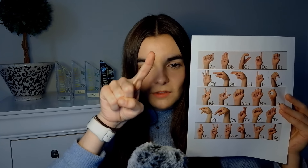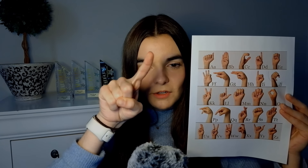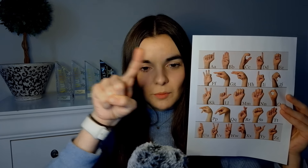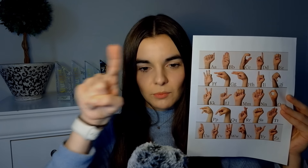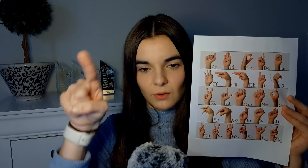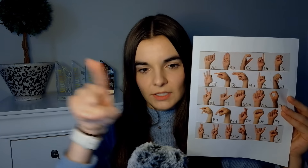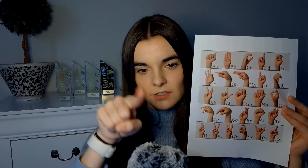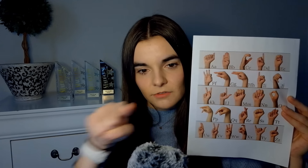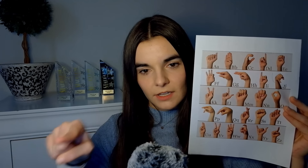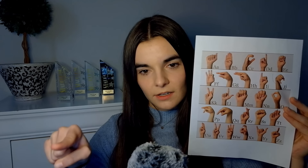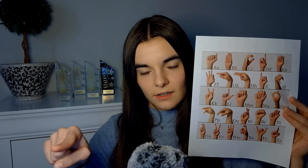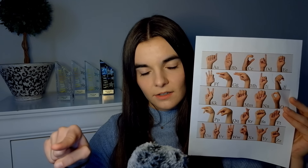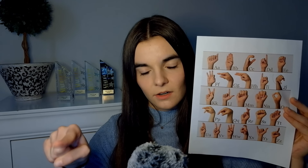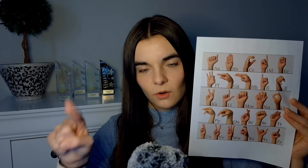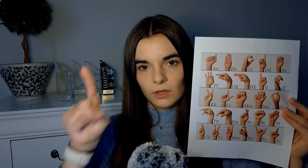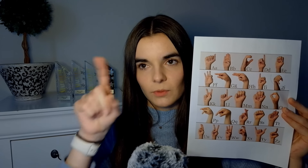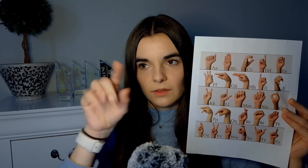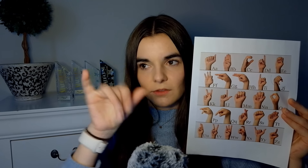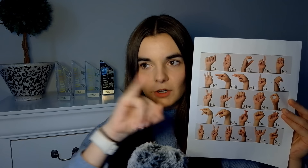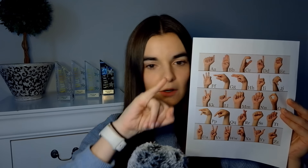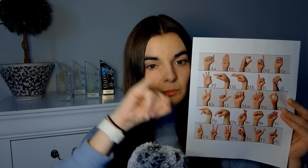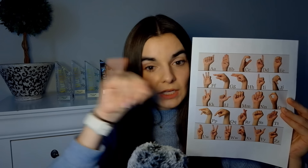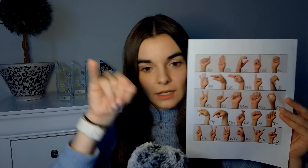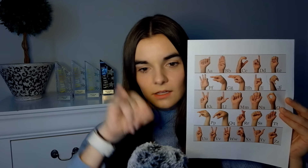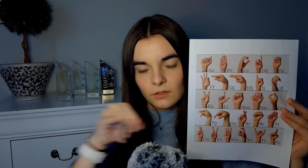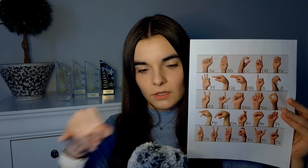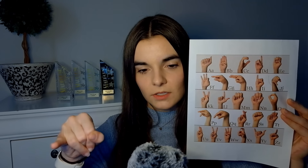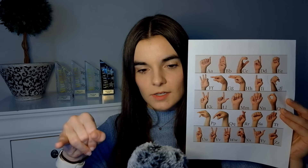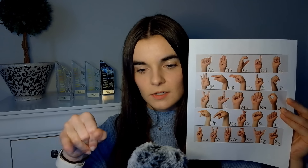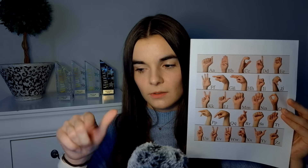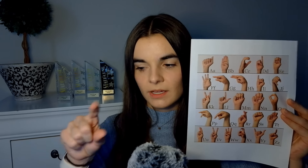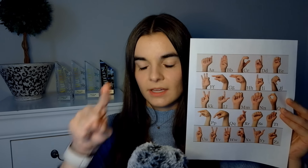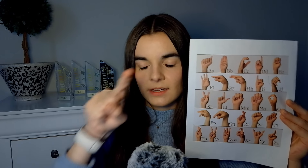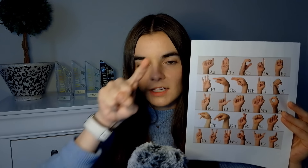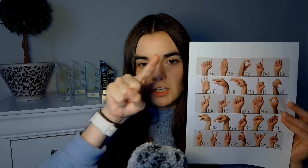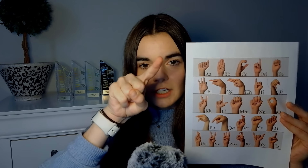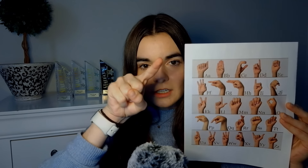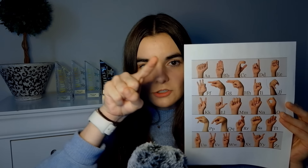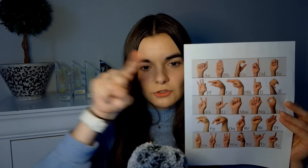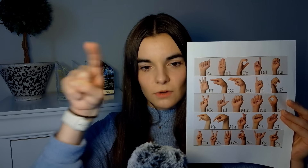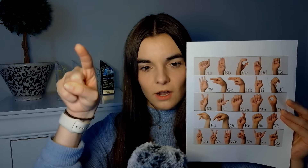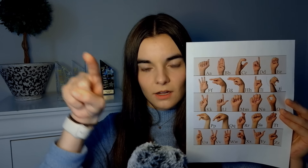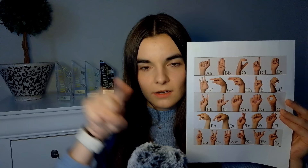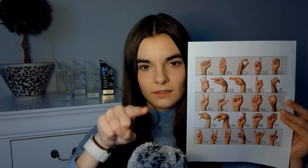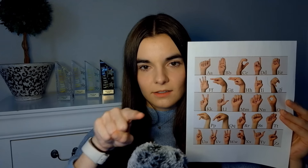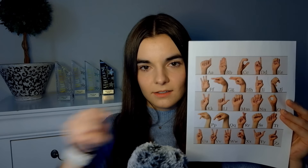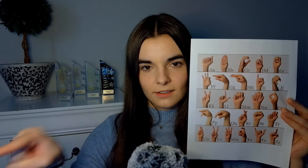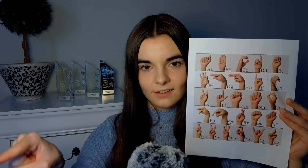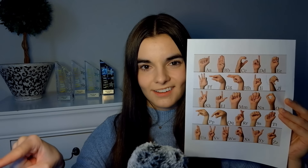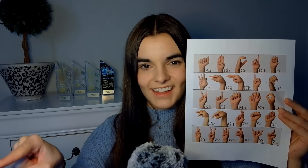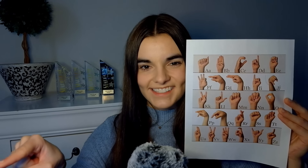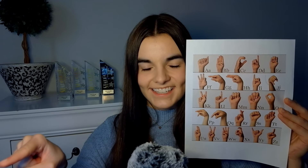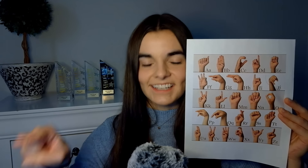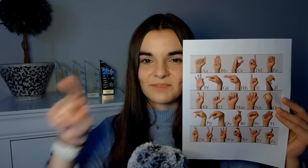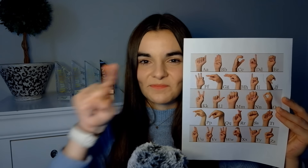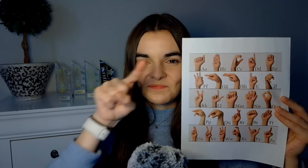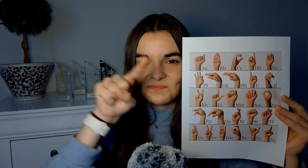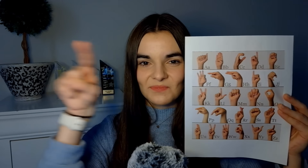your pointer finger or with your pinky, you're gonna draw a Z.